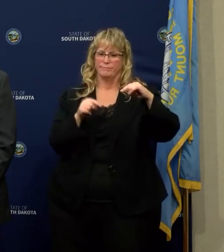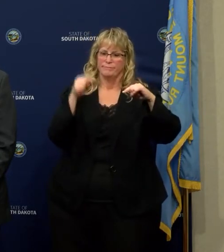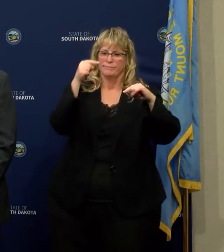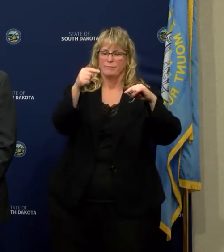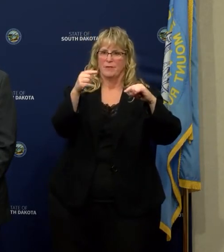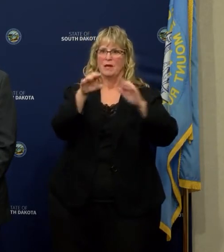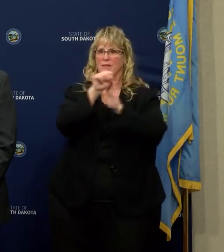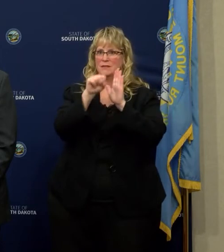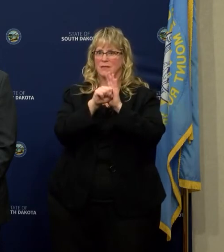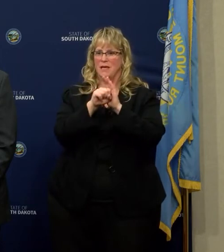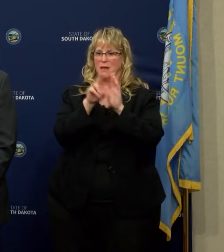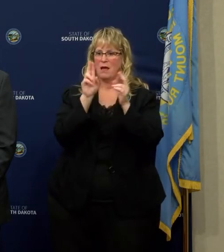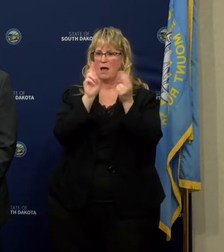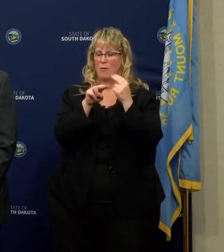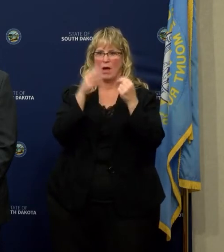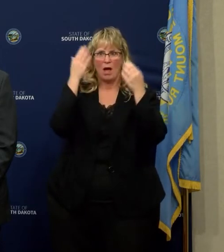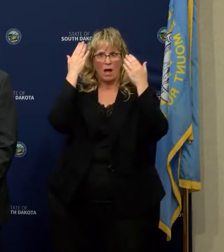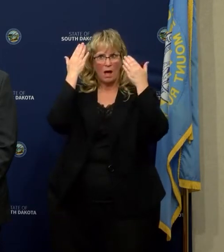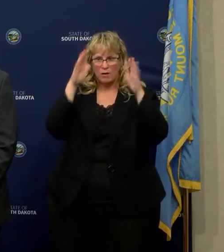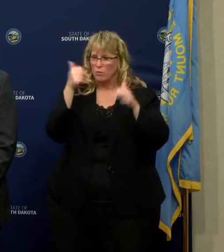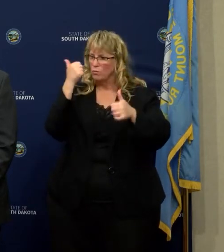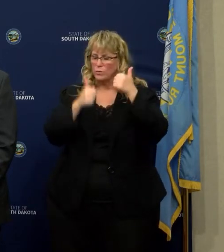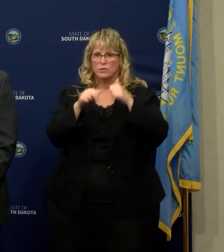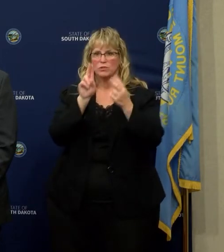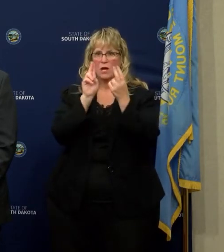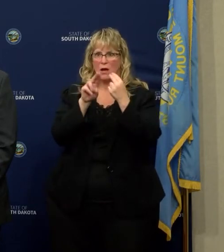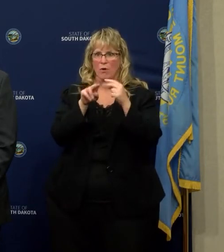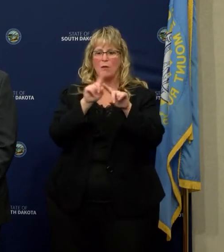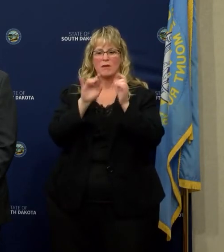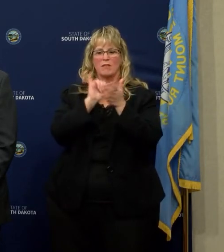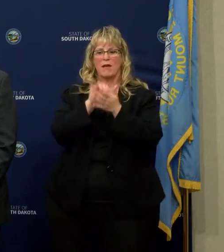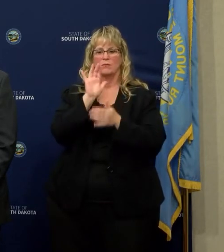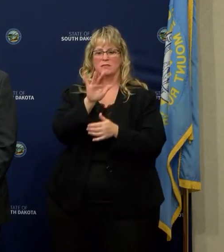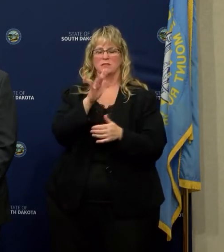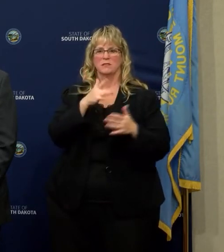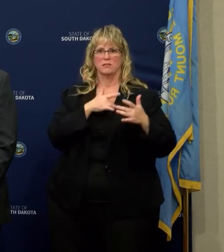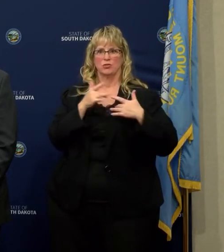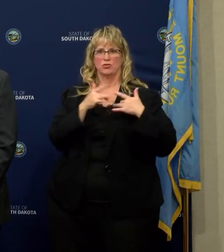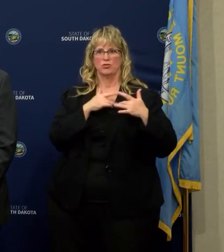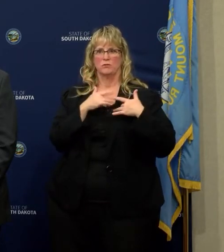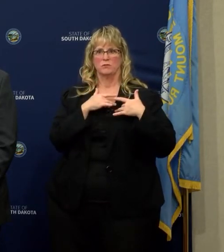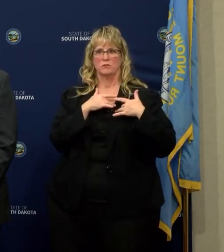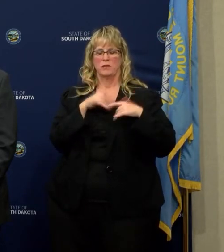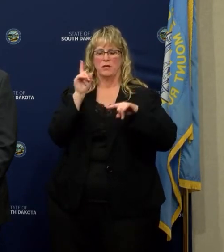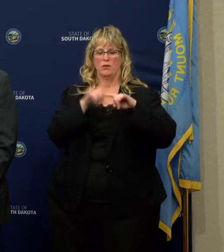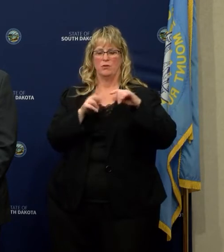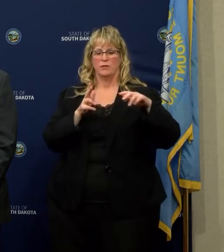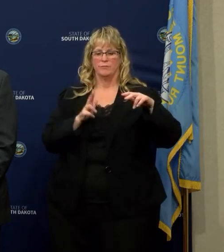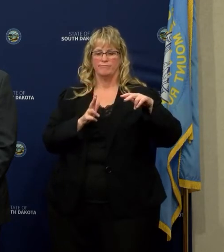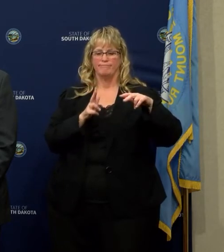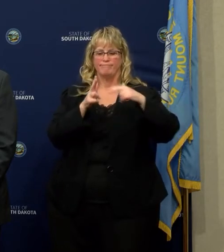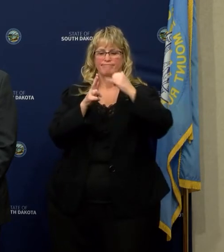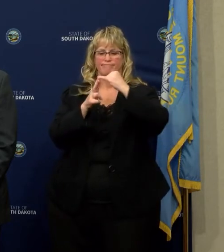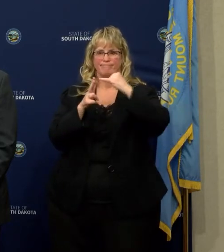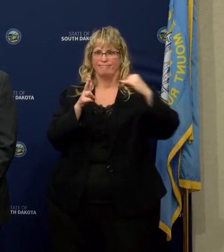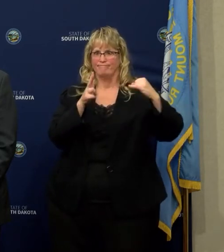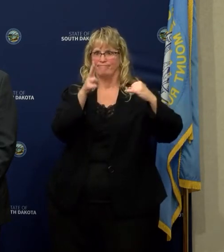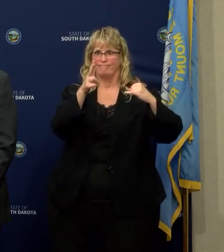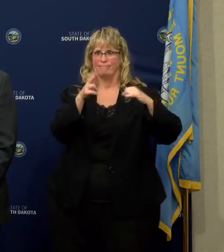on that state highway. I'm not sure what highway that is, but that was the concern he had. And so that is one